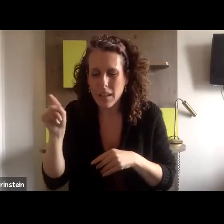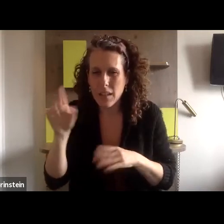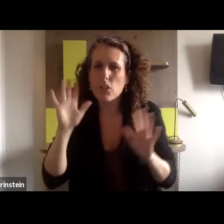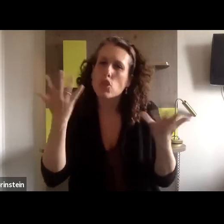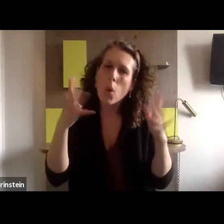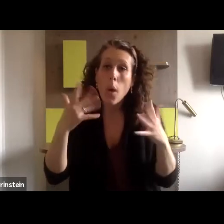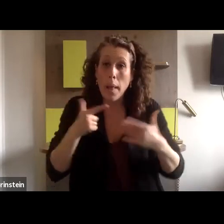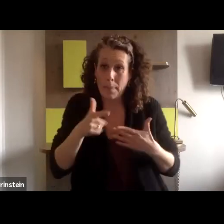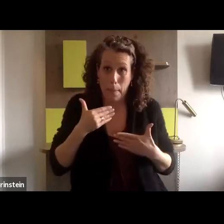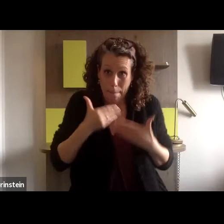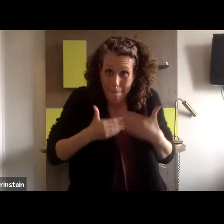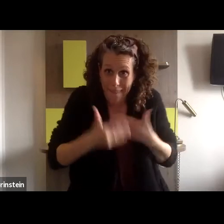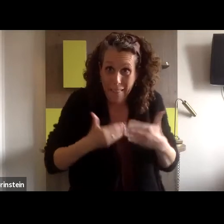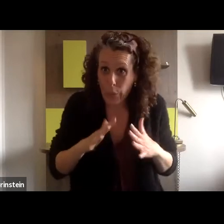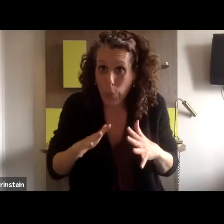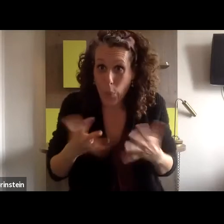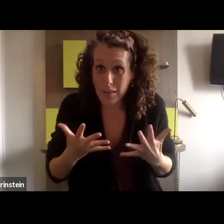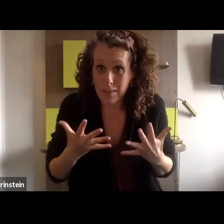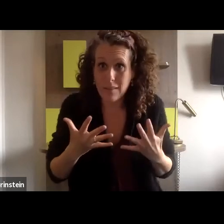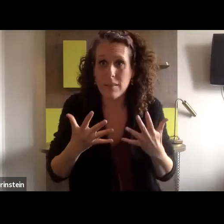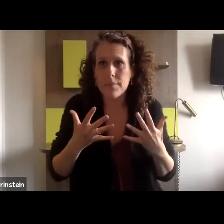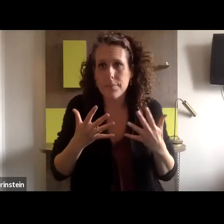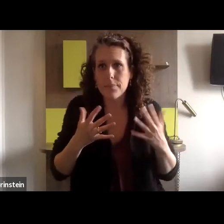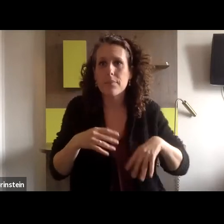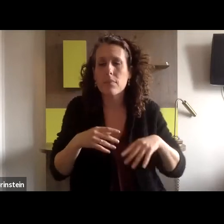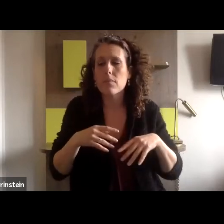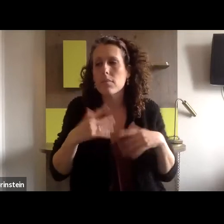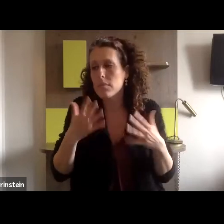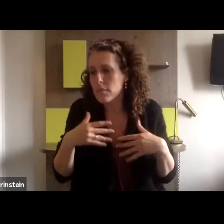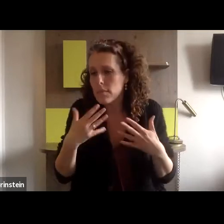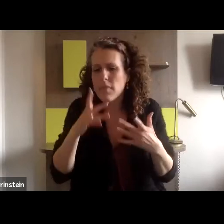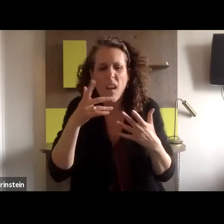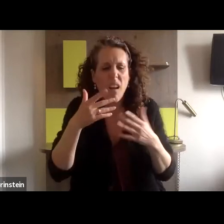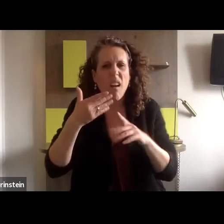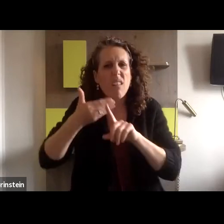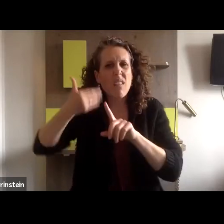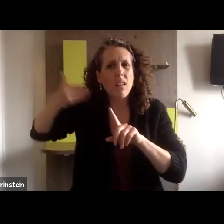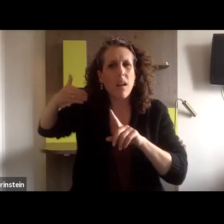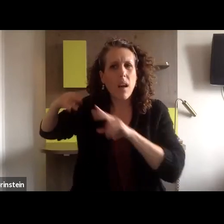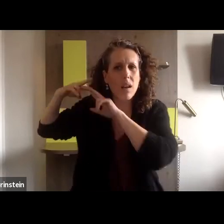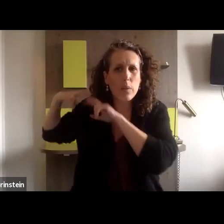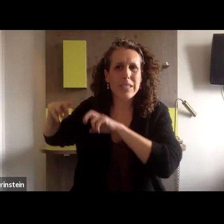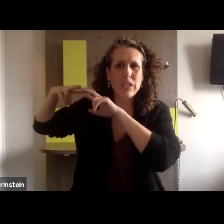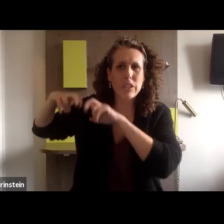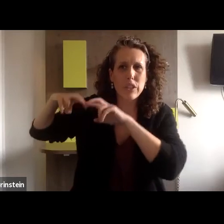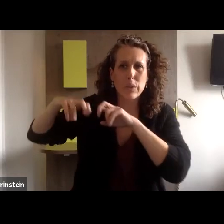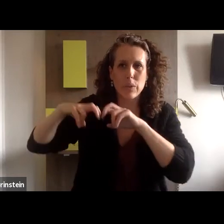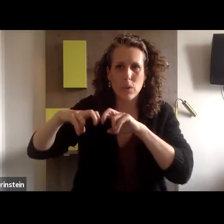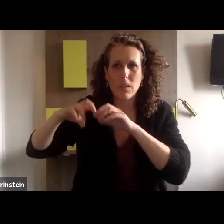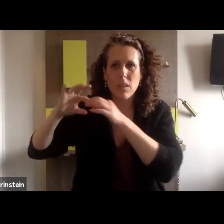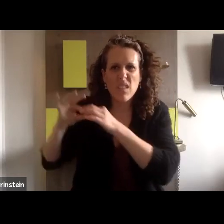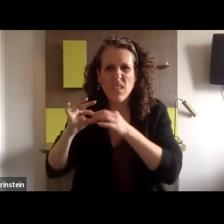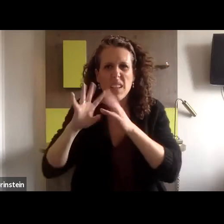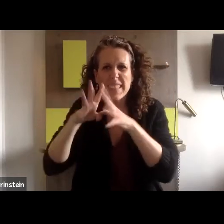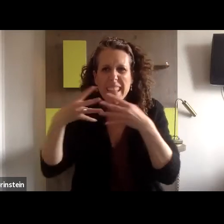methodology-wise, we oriented ourselves, or we got support from existing studies for CFR alignment